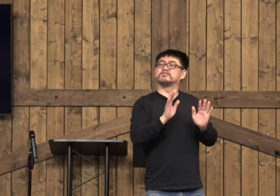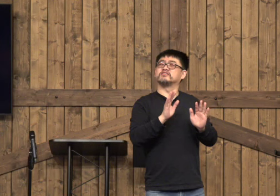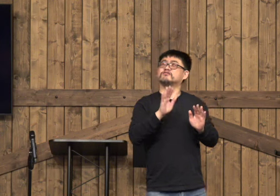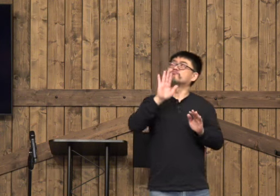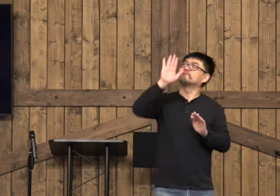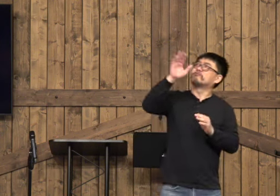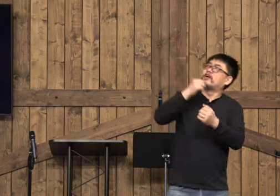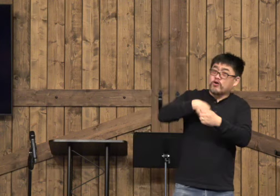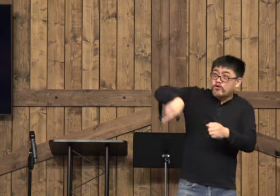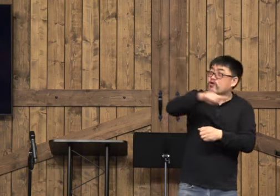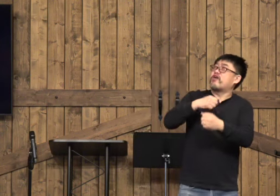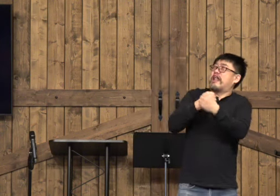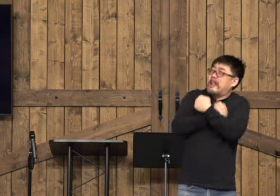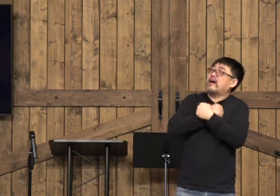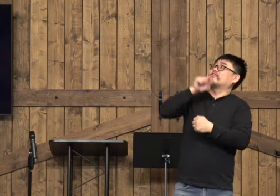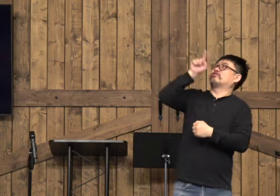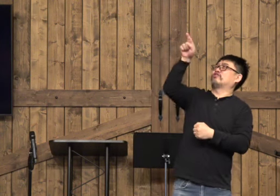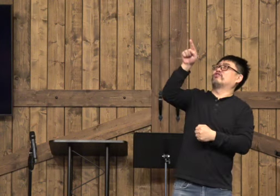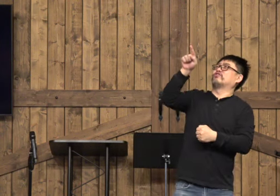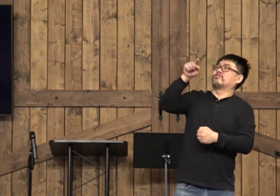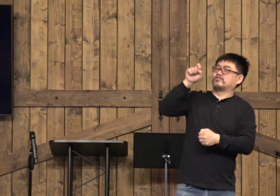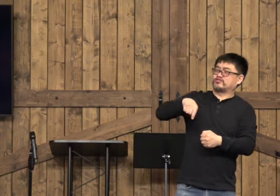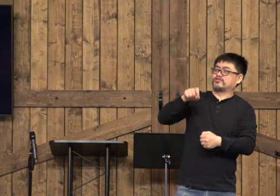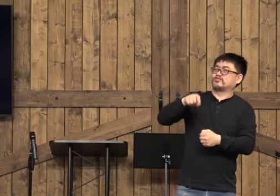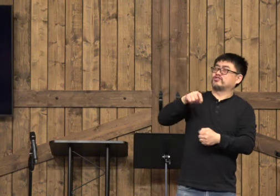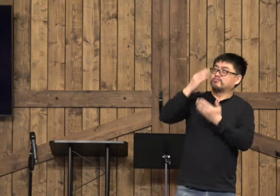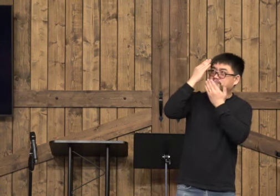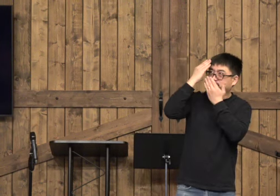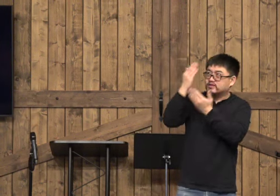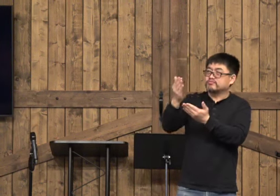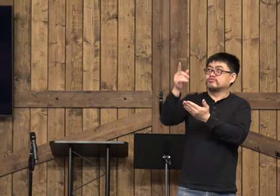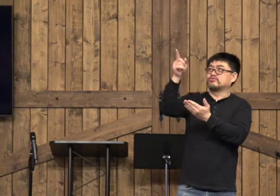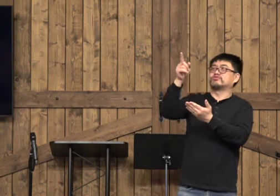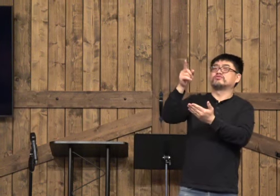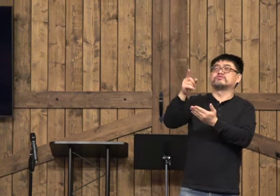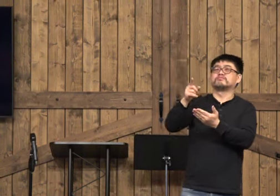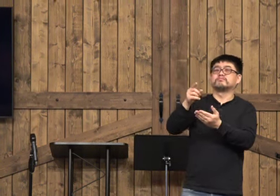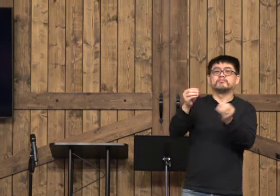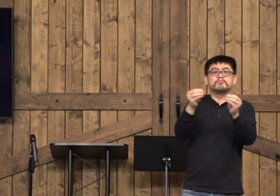Father we don't want to be more like the world we love you we obey you